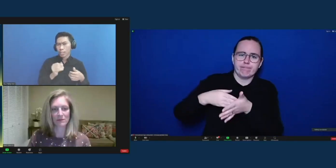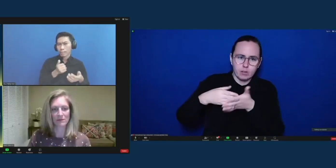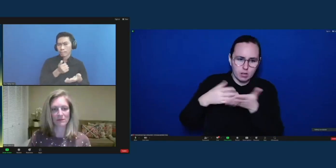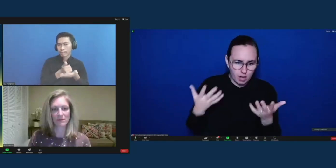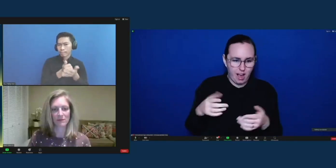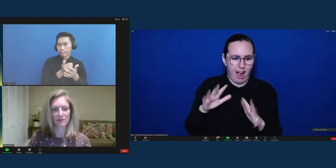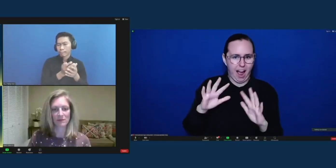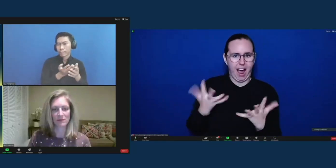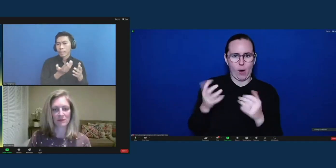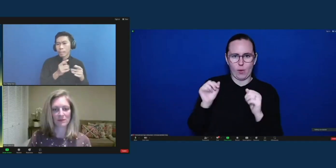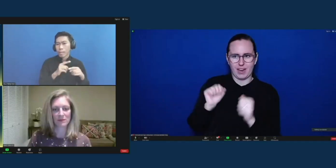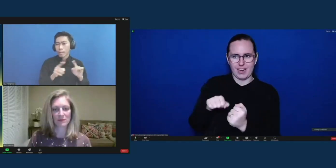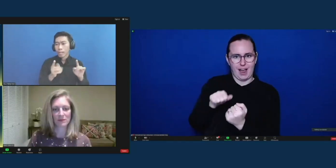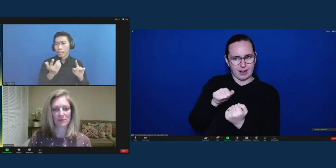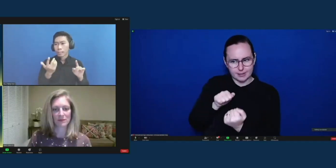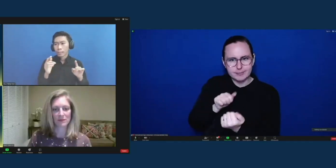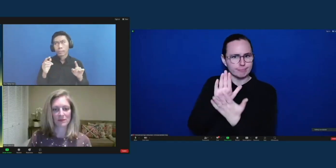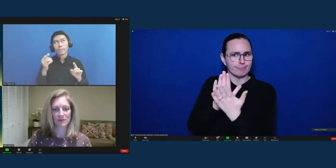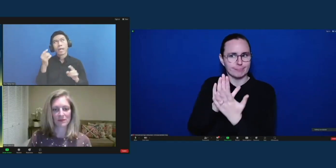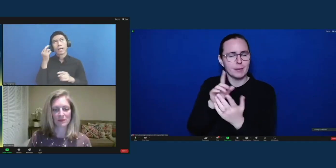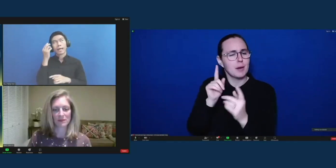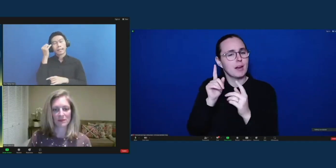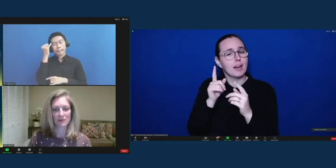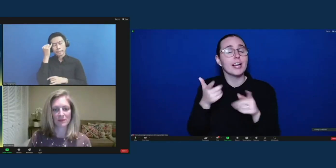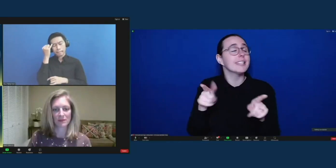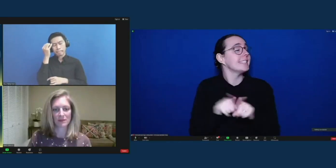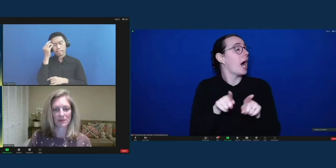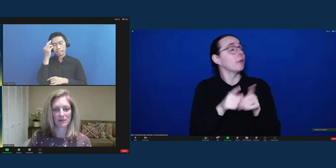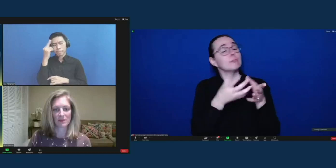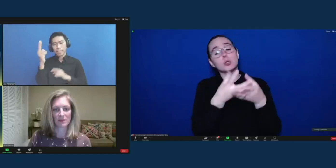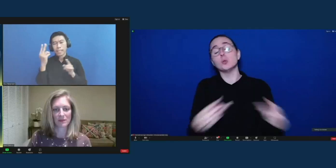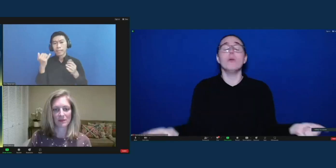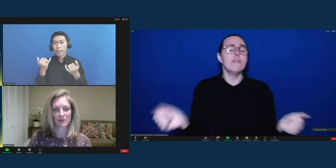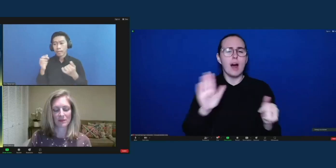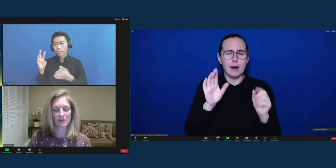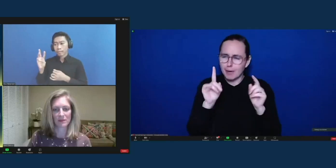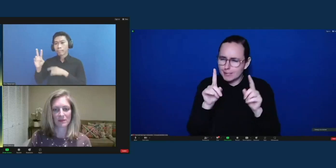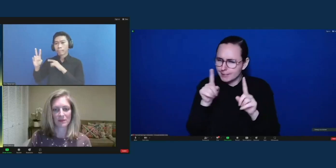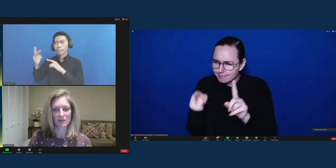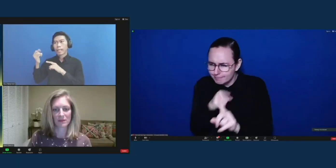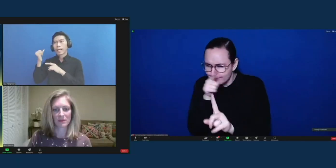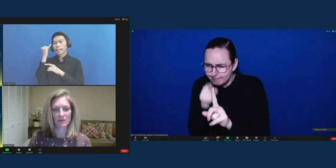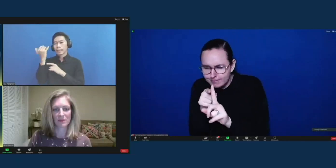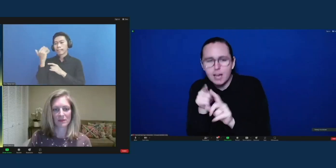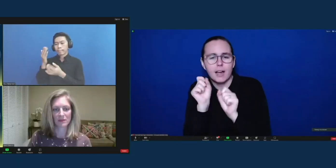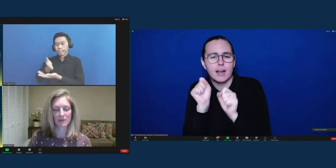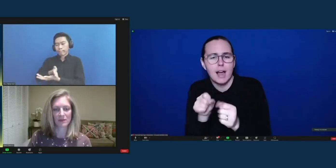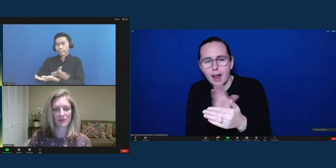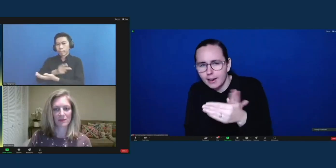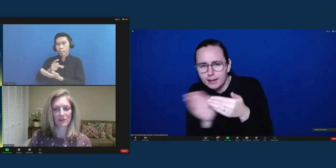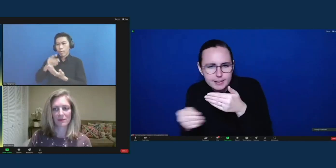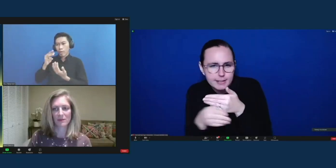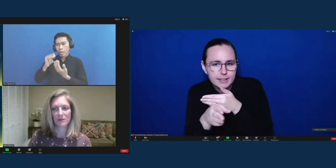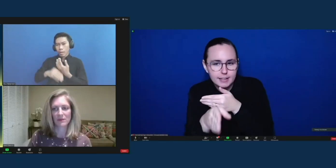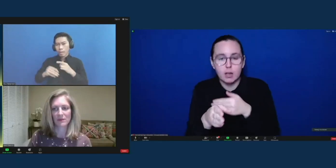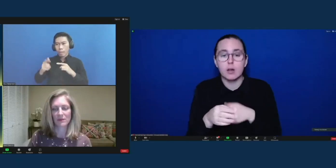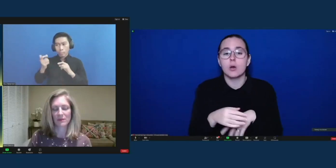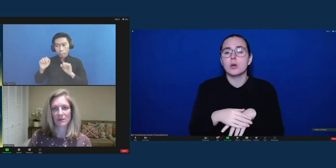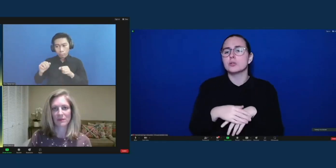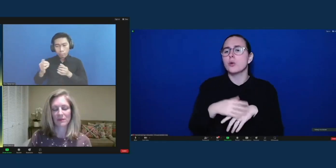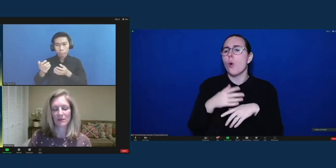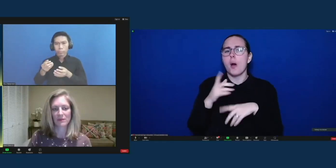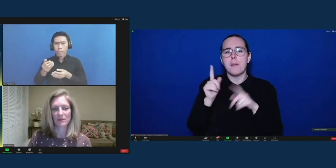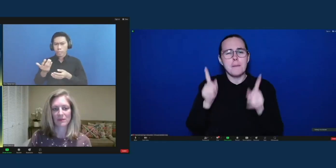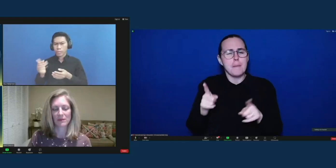reaching out to them, World Vision is now putting efforts to improve its programming and initiatives that would allow them to receive